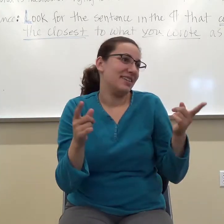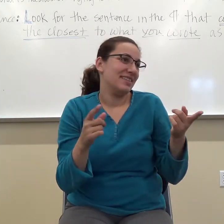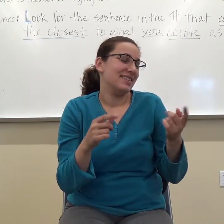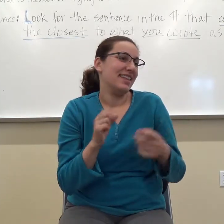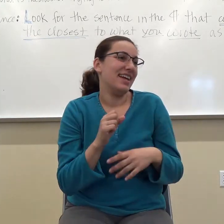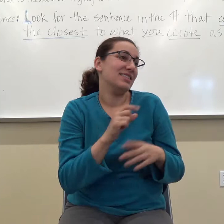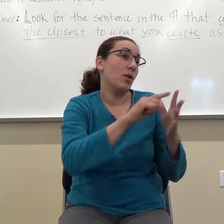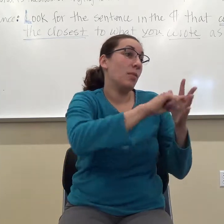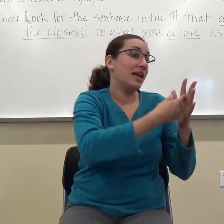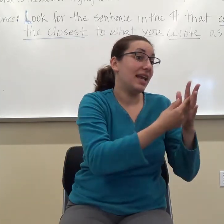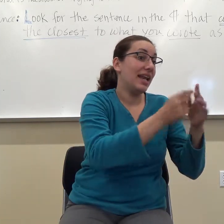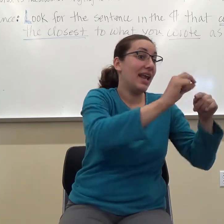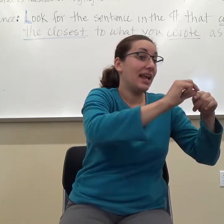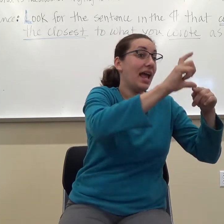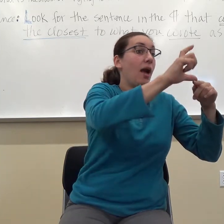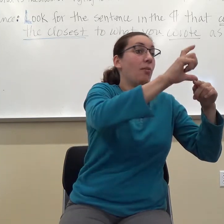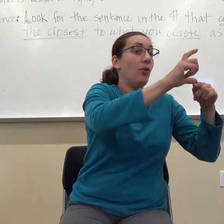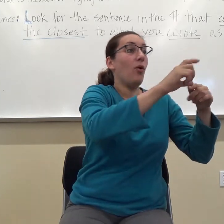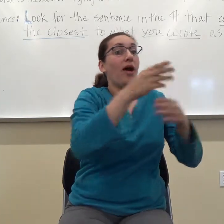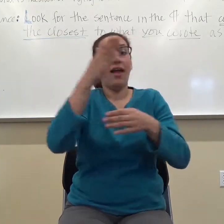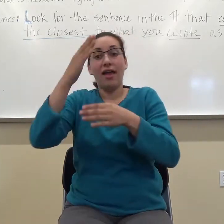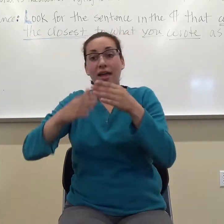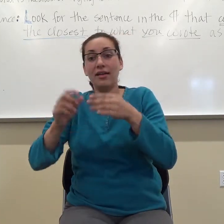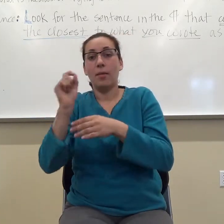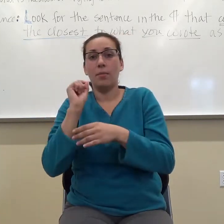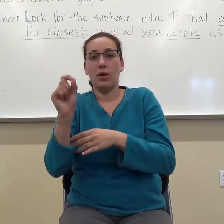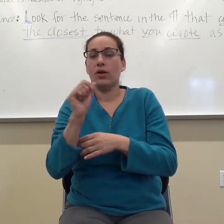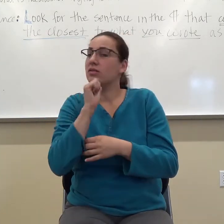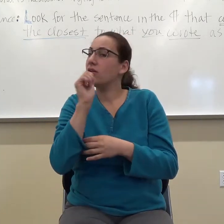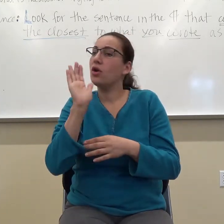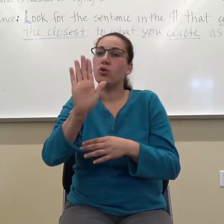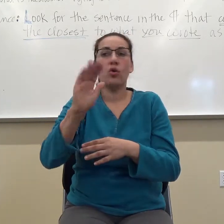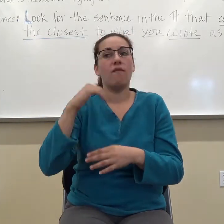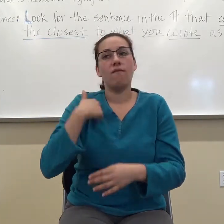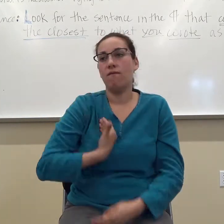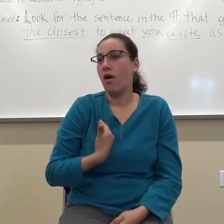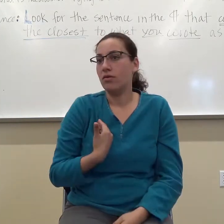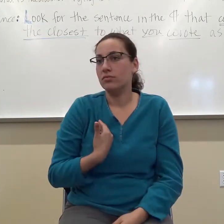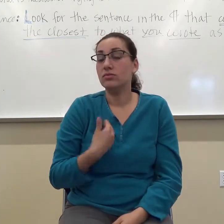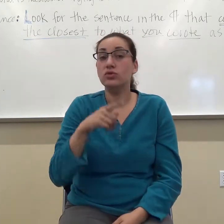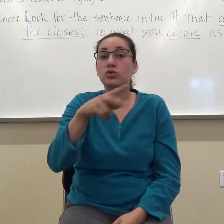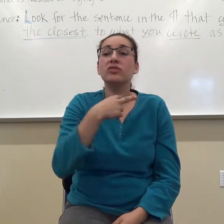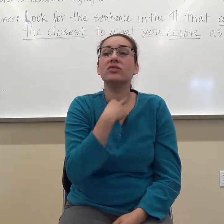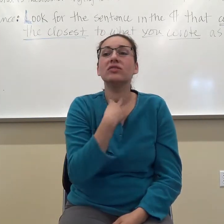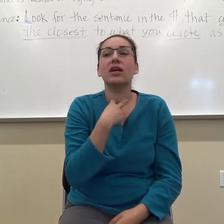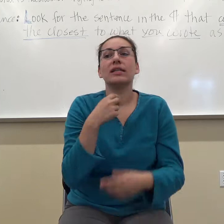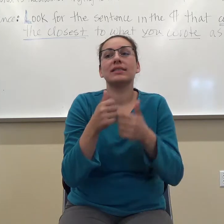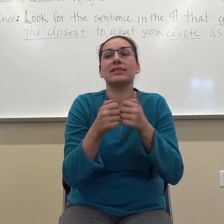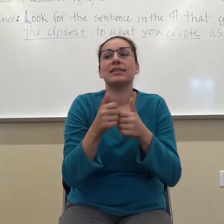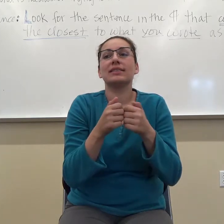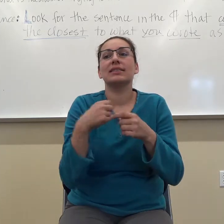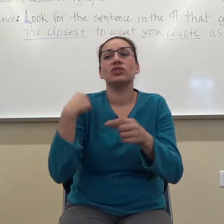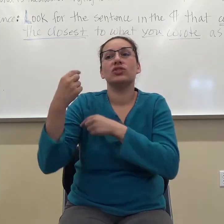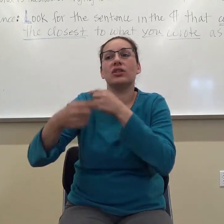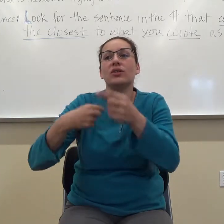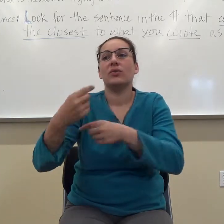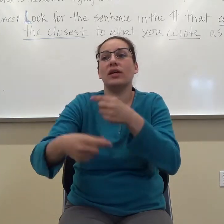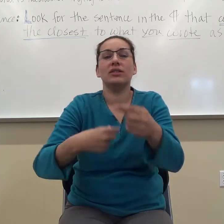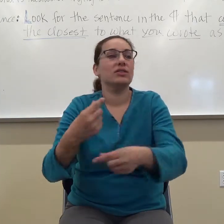you guys' fault. It's because you got stuck in the texting generation and you don't worry about that when you're texting. So